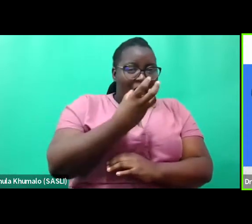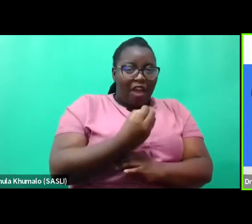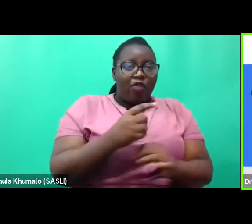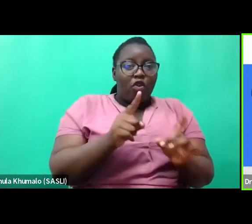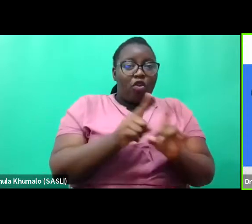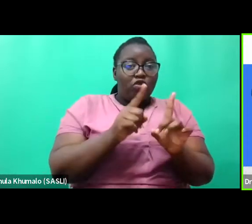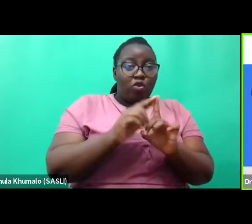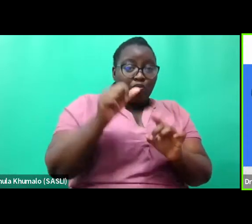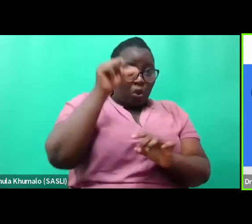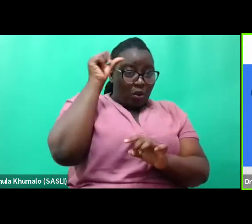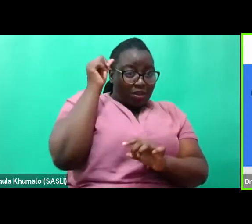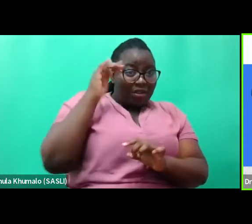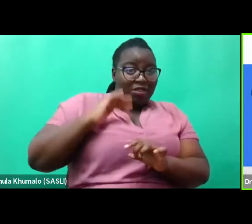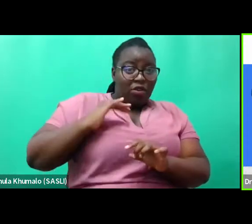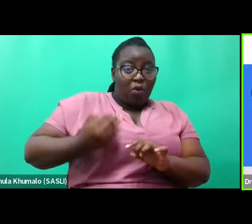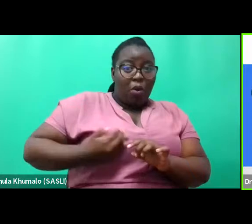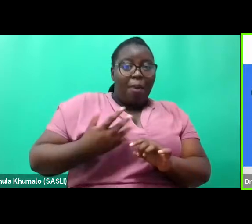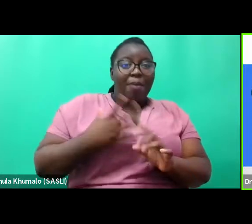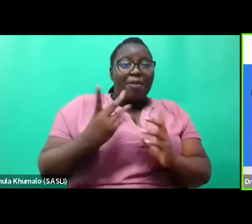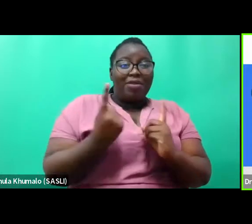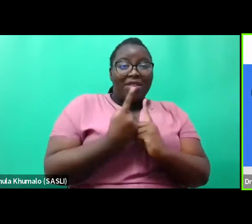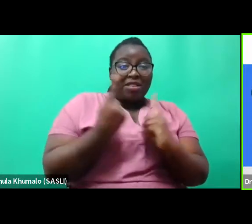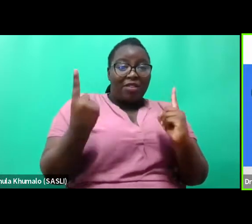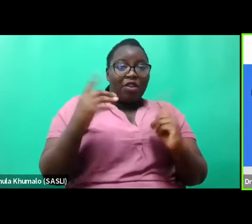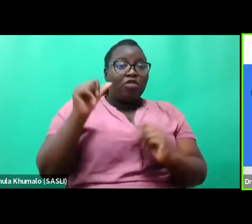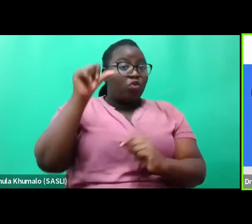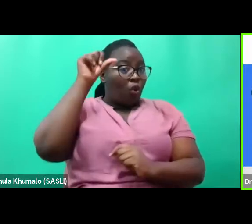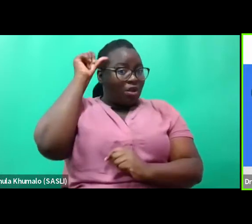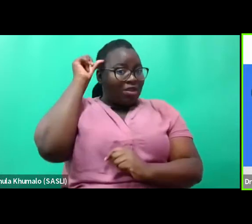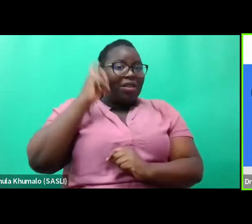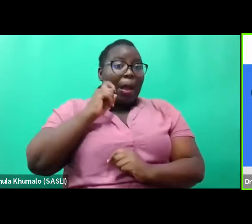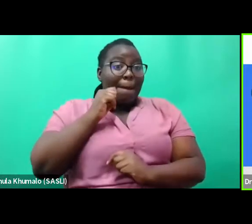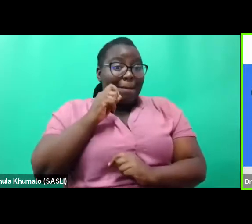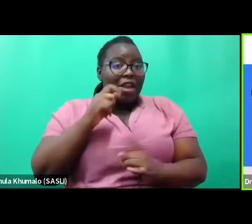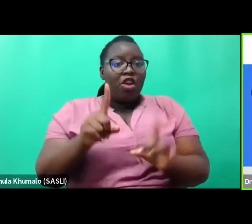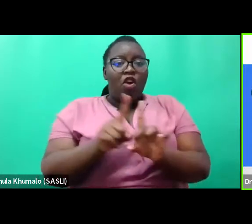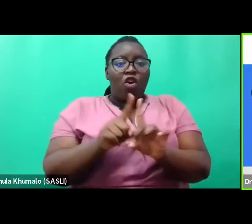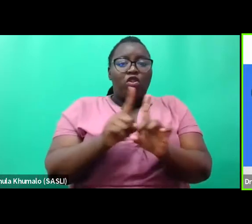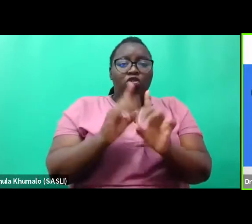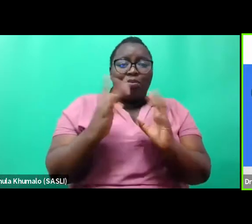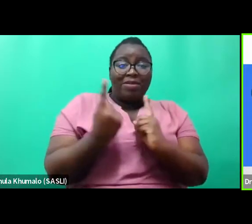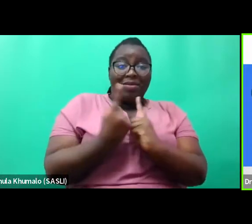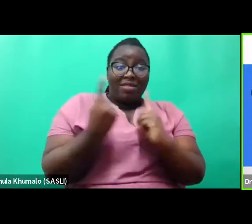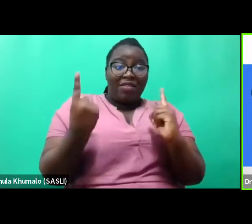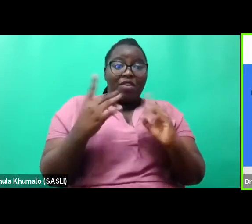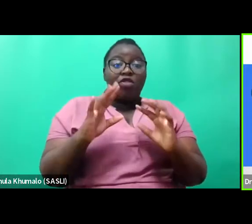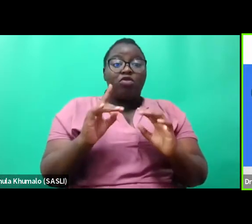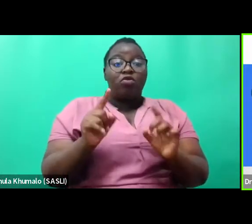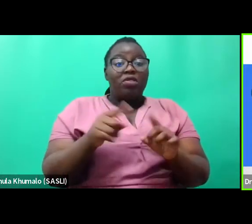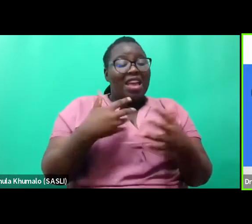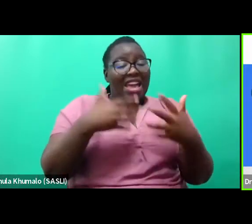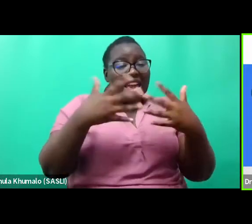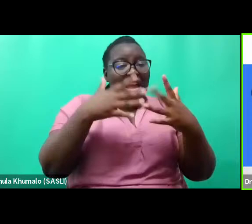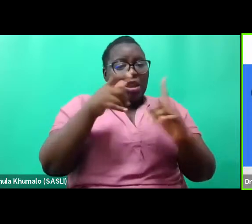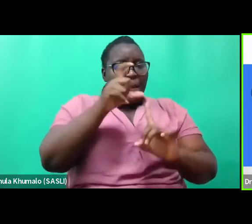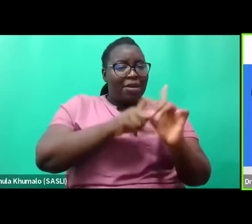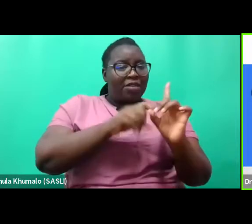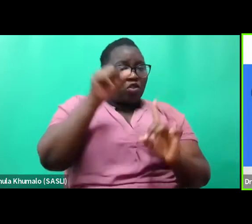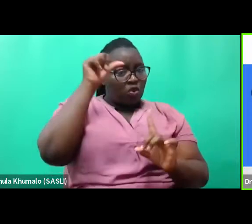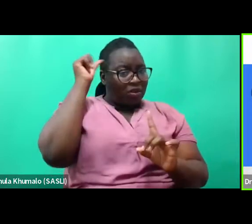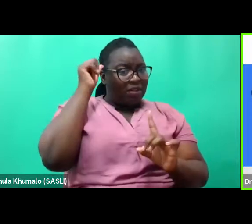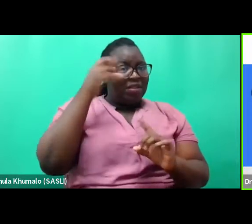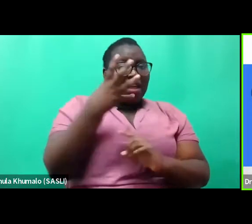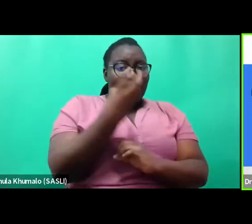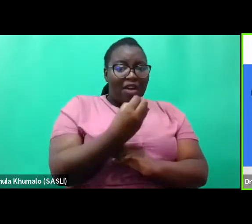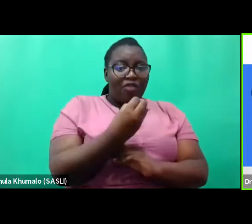an autistic man, and also might be different to any other autistic persons, that it's not homogenous.